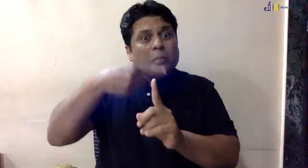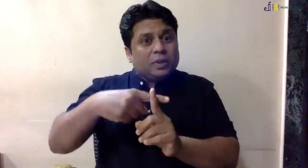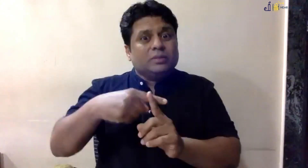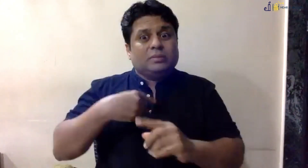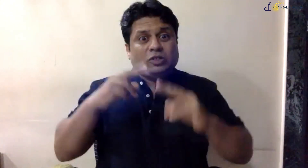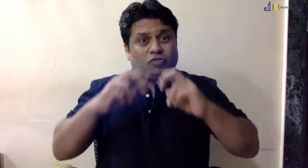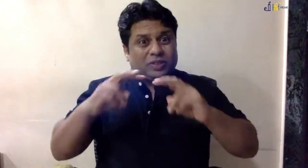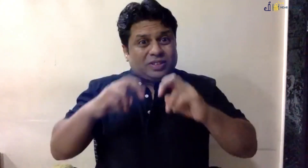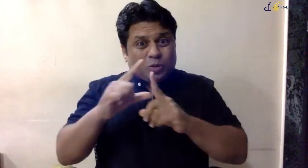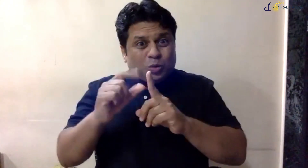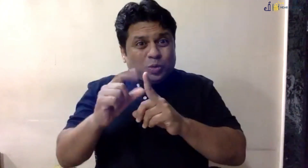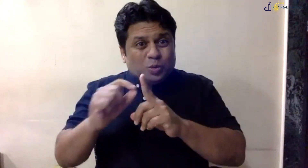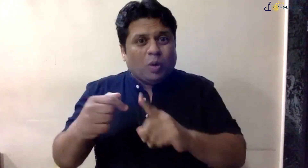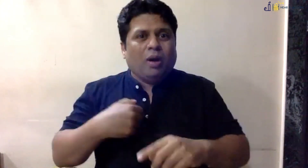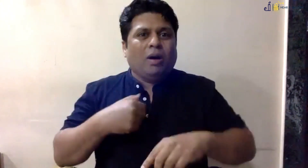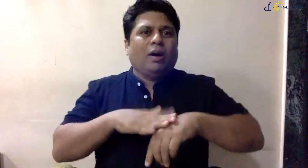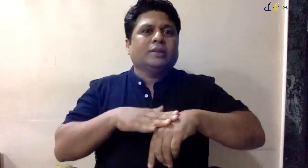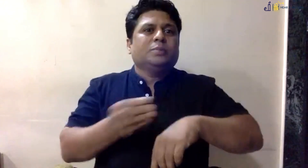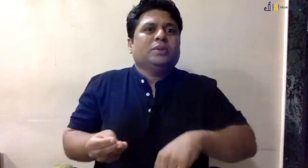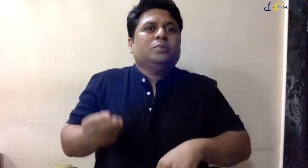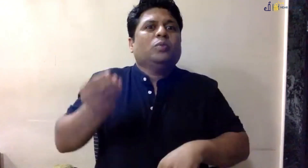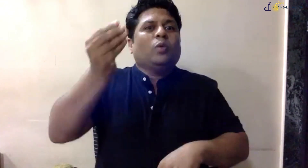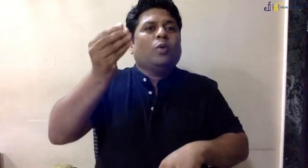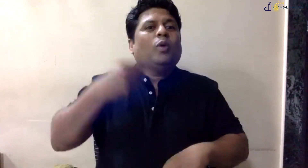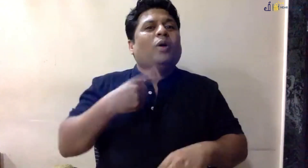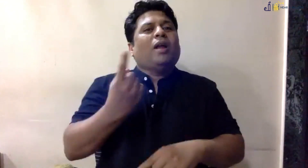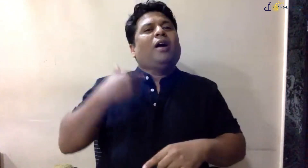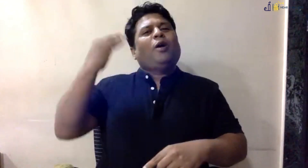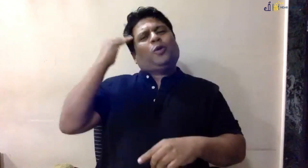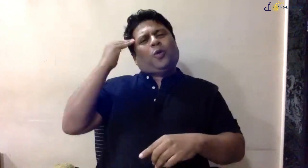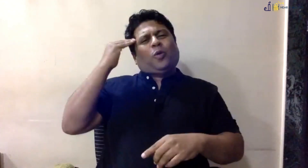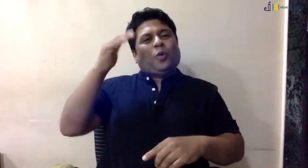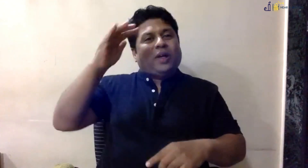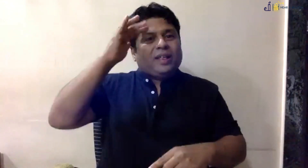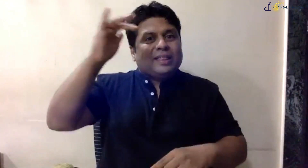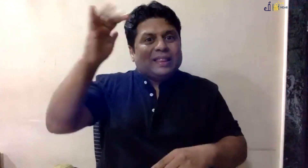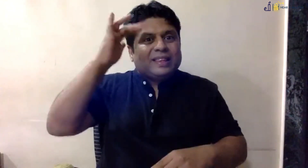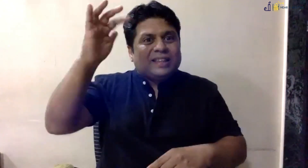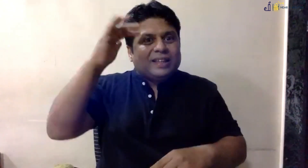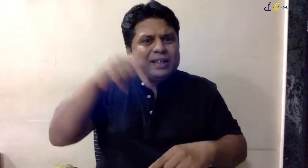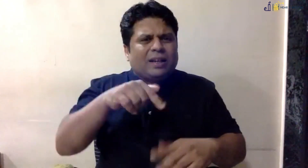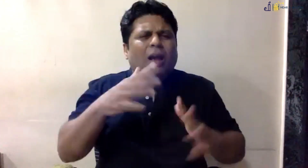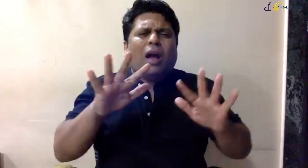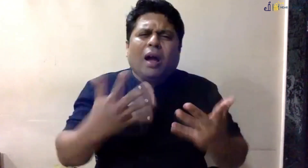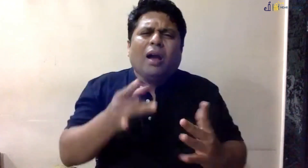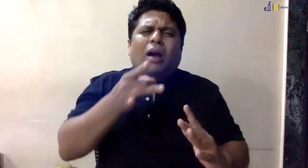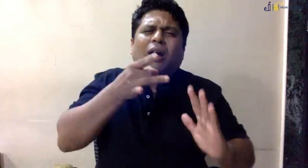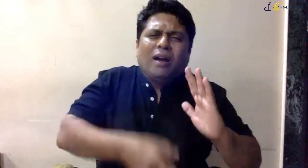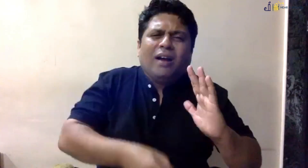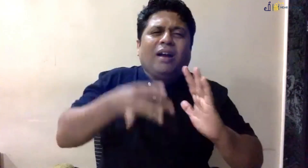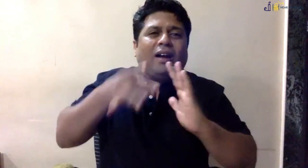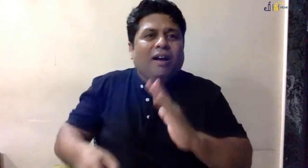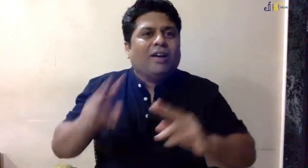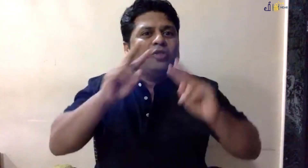very exciting. And with respect to the research, I've seen that how my experience is also growing. See, we all